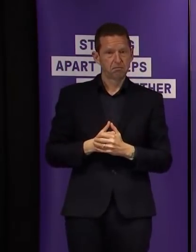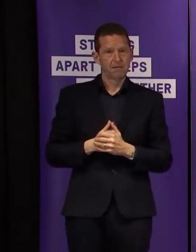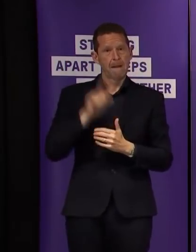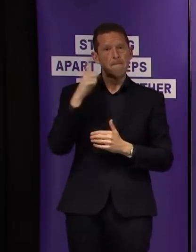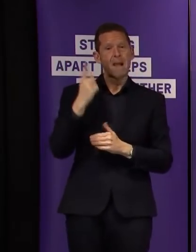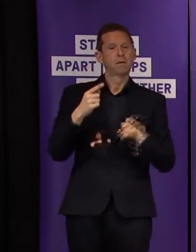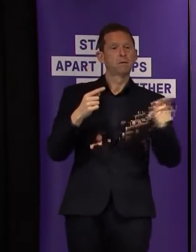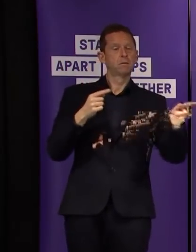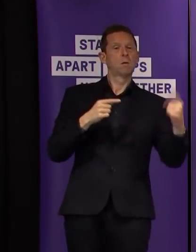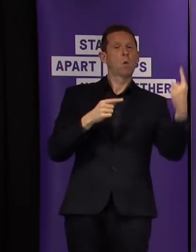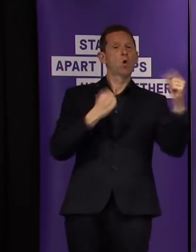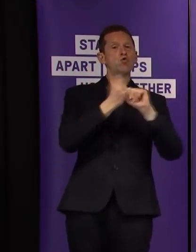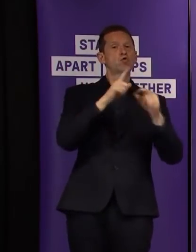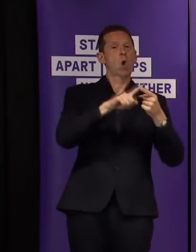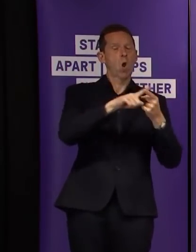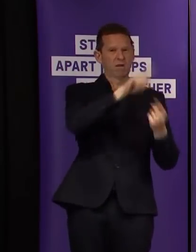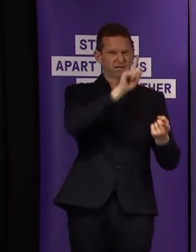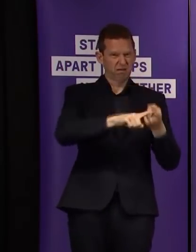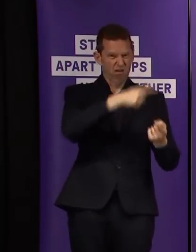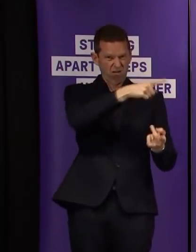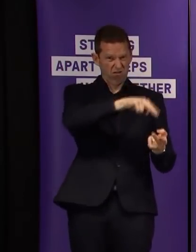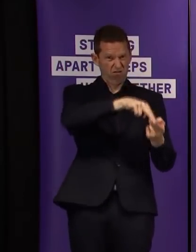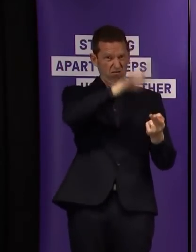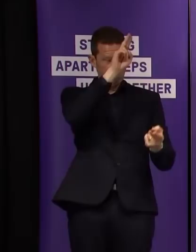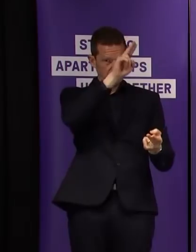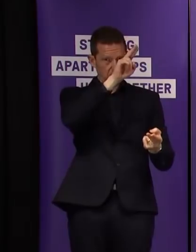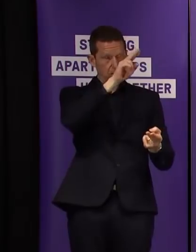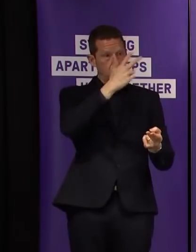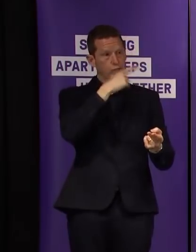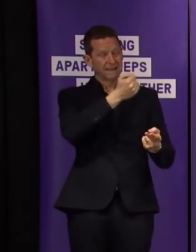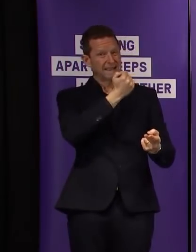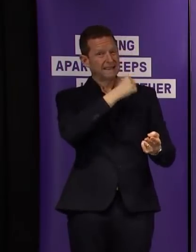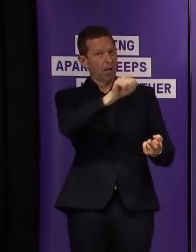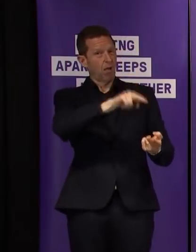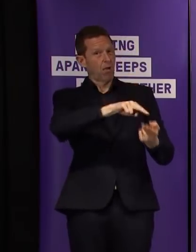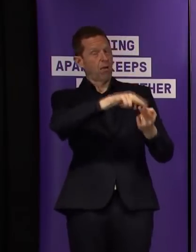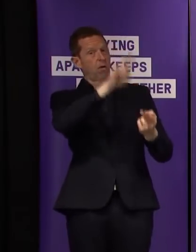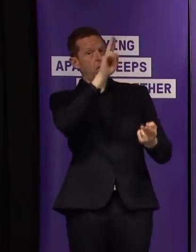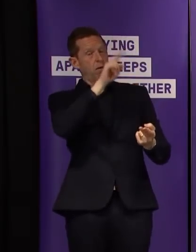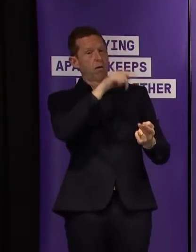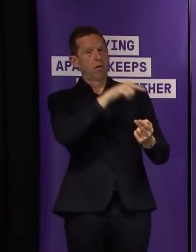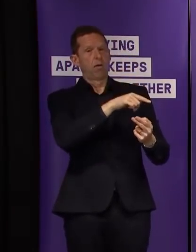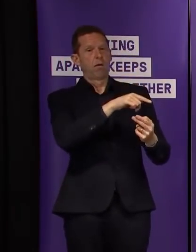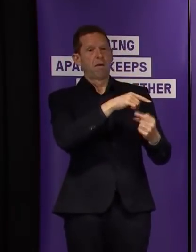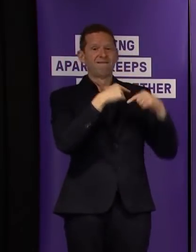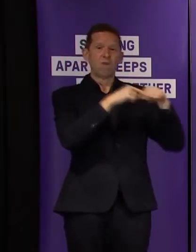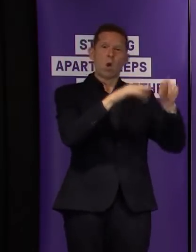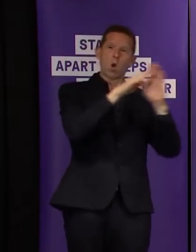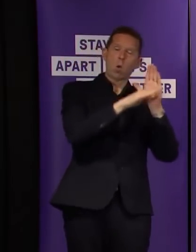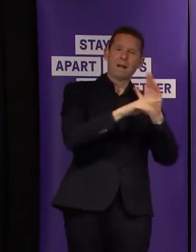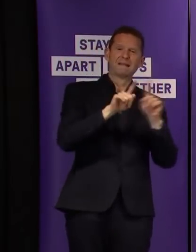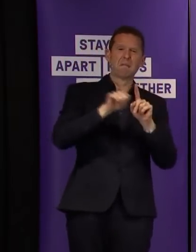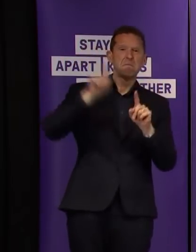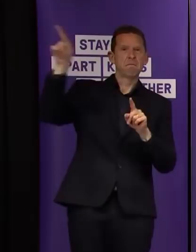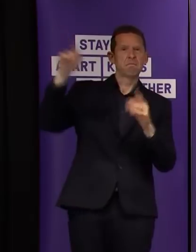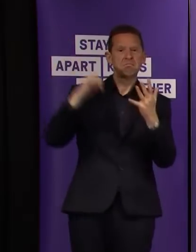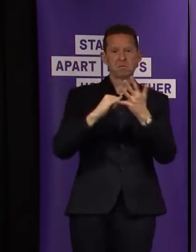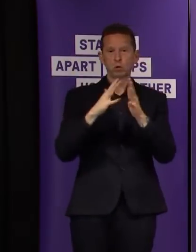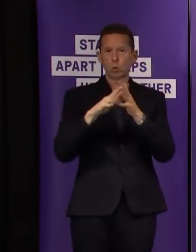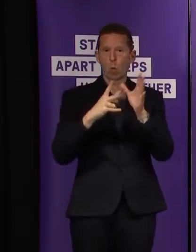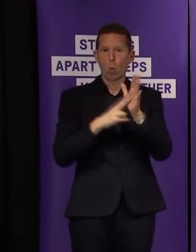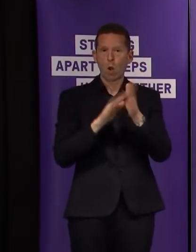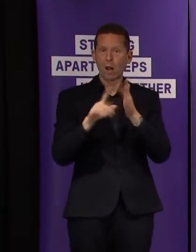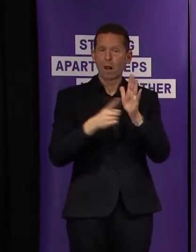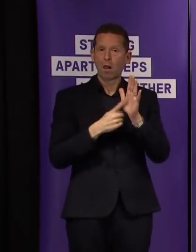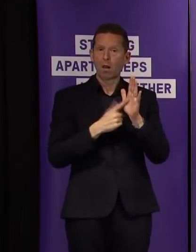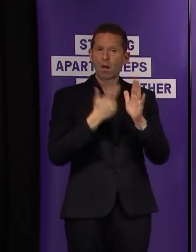except for Geelong, and that to keep Geelong in the same categorisation as, say, Swan Hill would